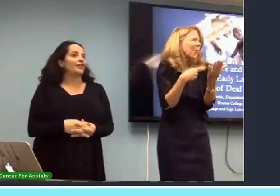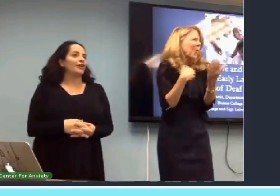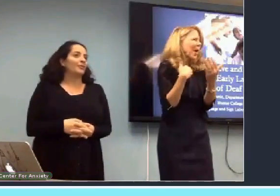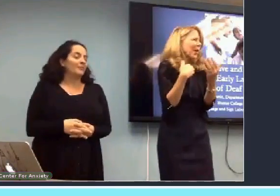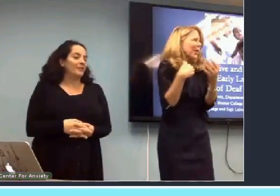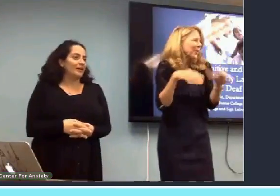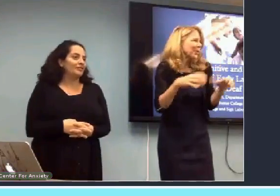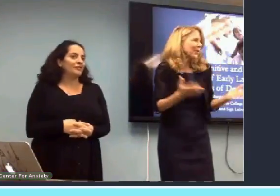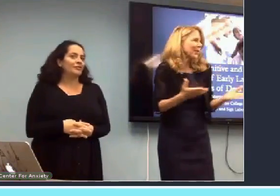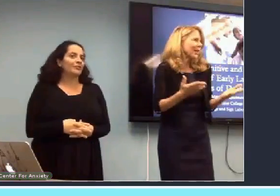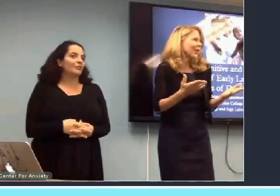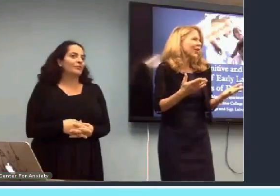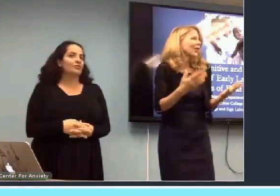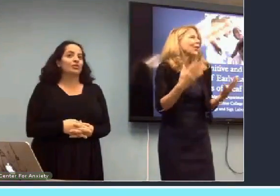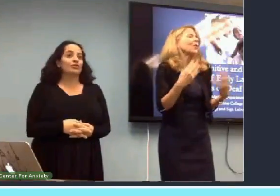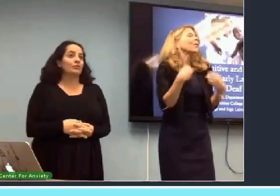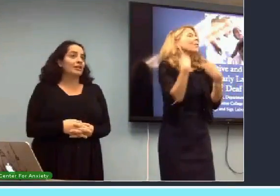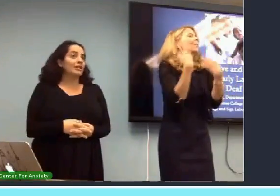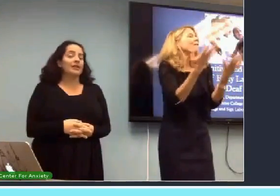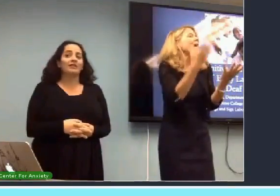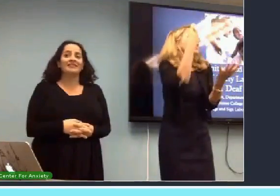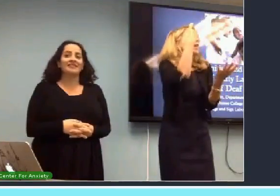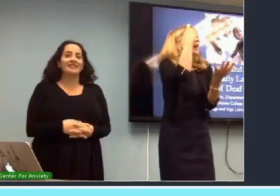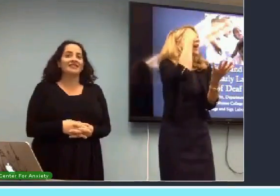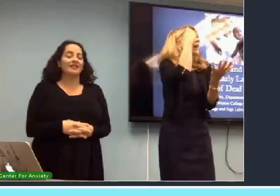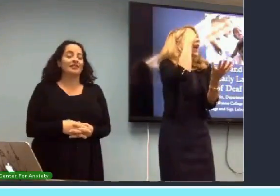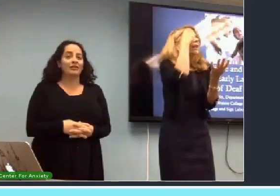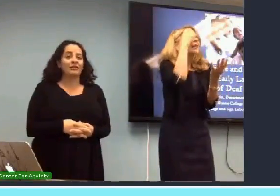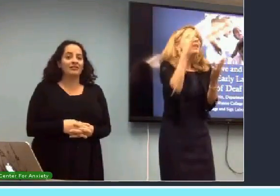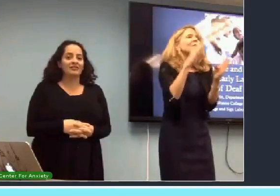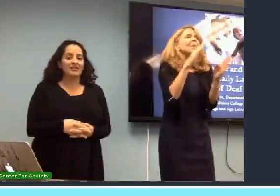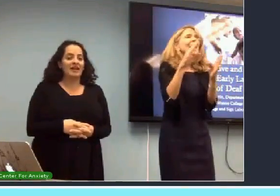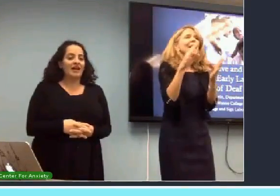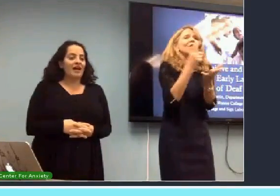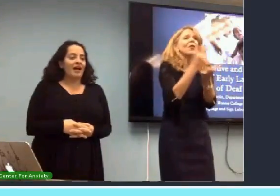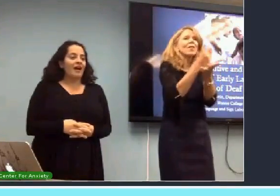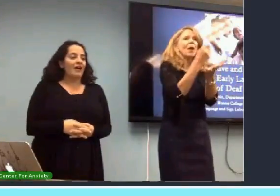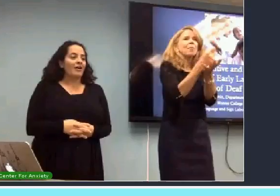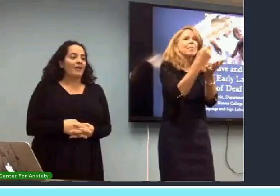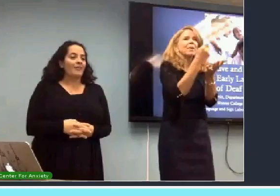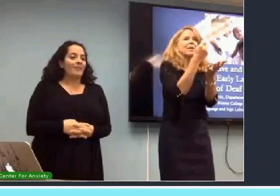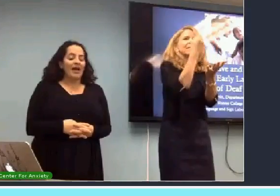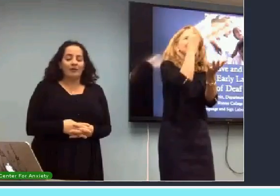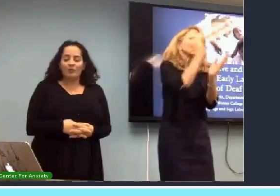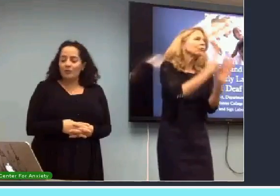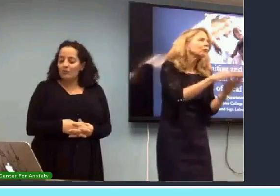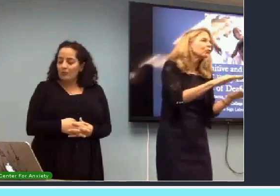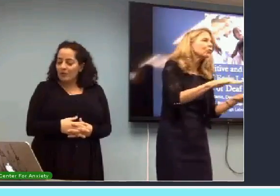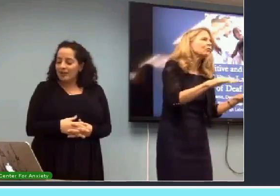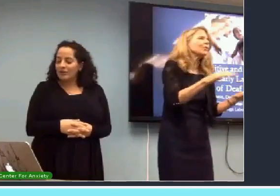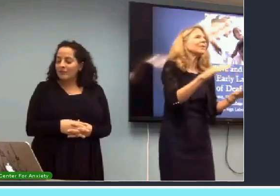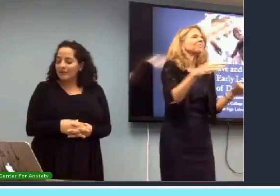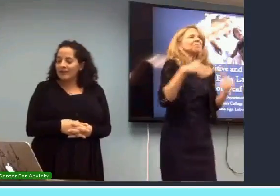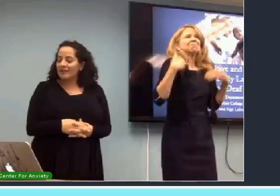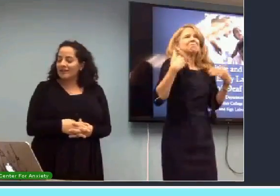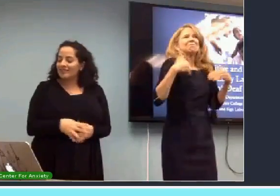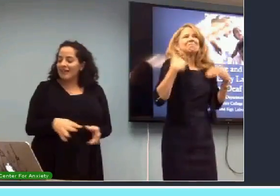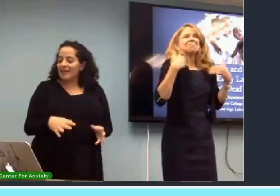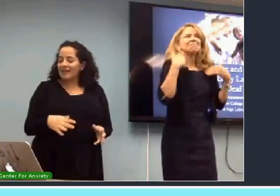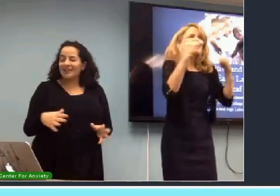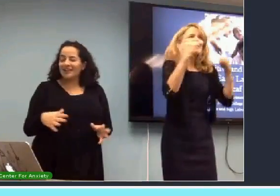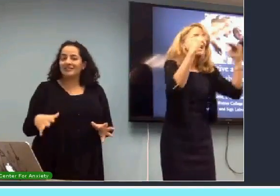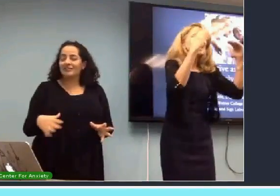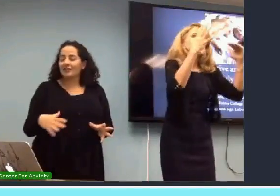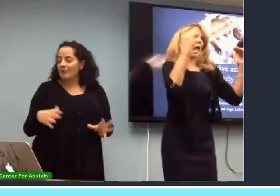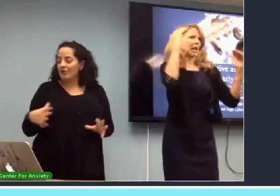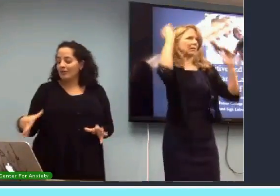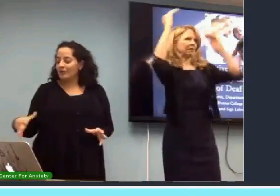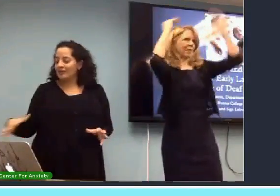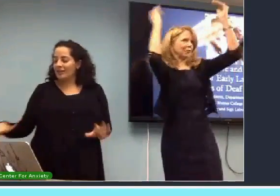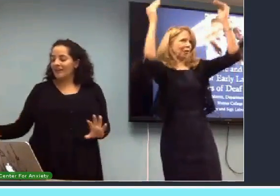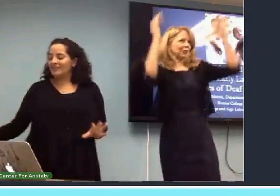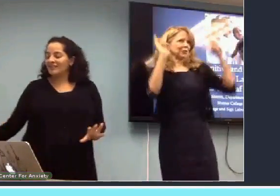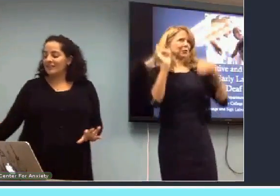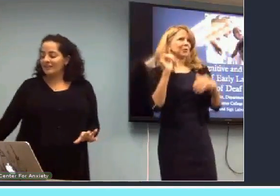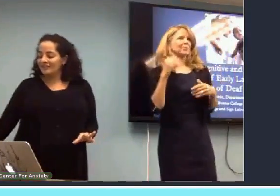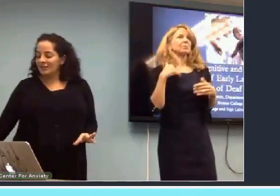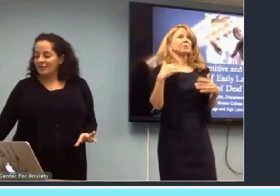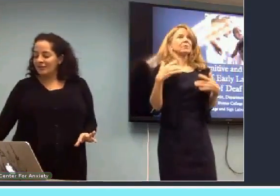behavior therapy to children, adolescents, and adults. And we're really, really excited to partner with the ASL